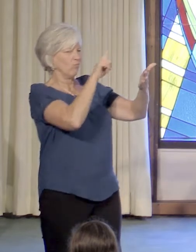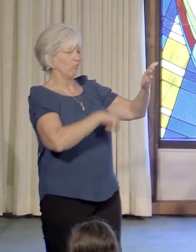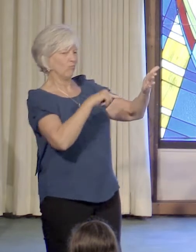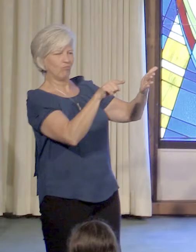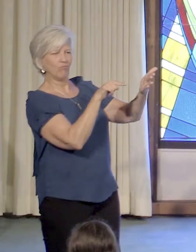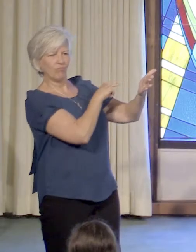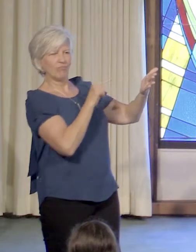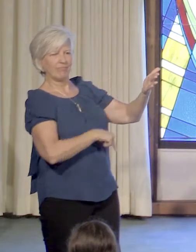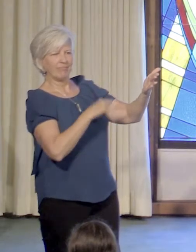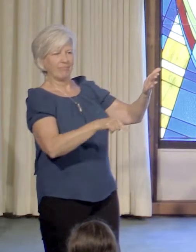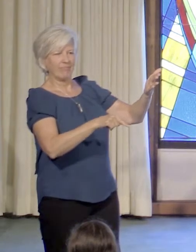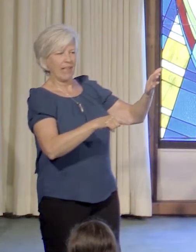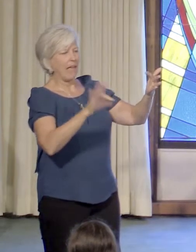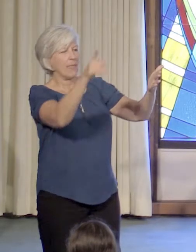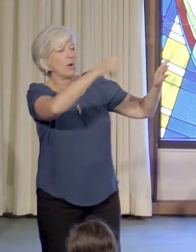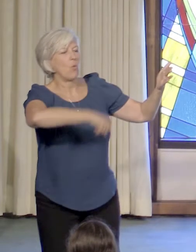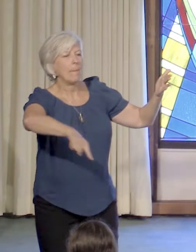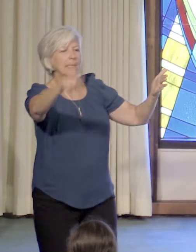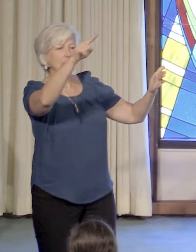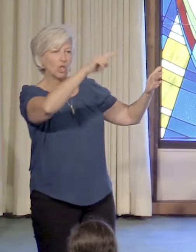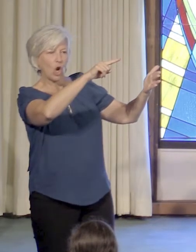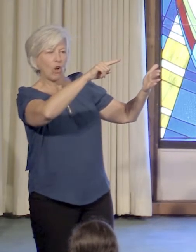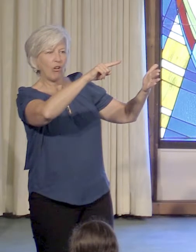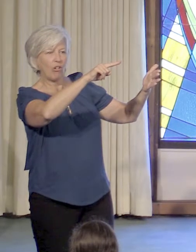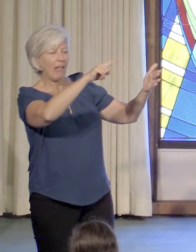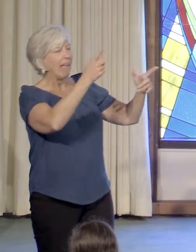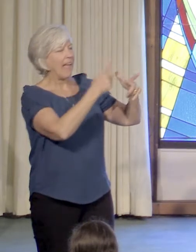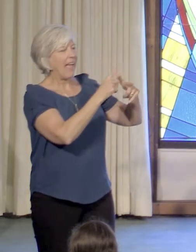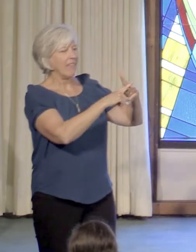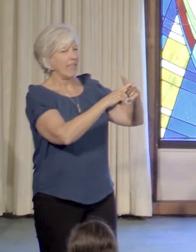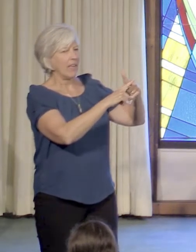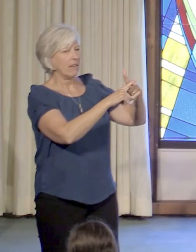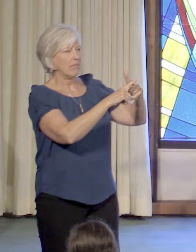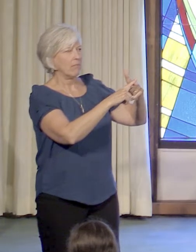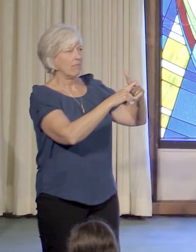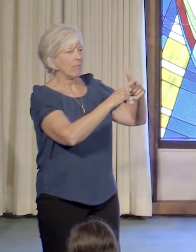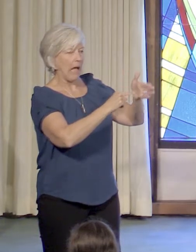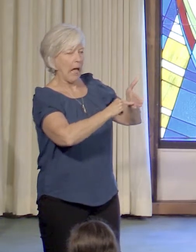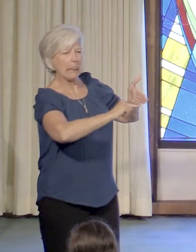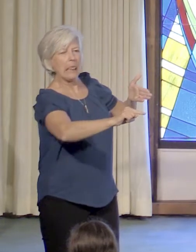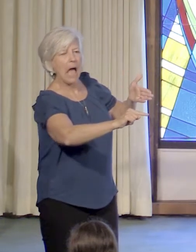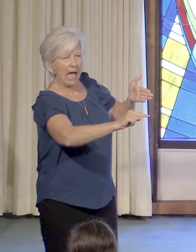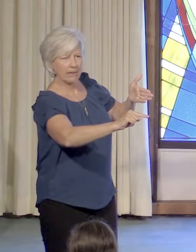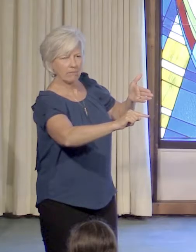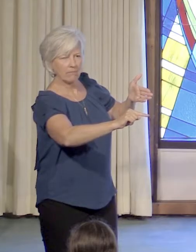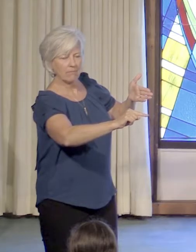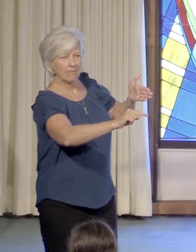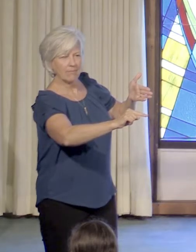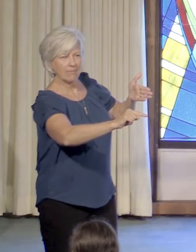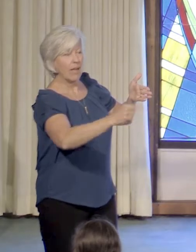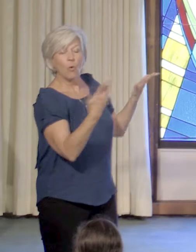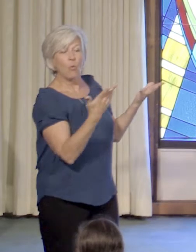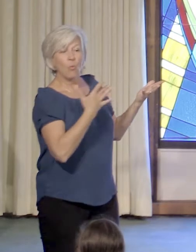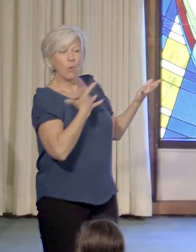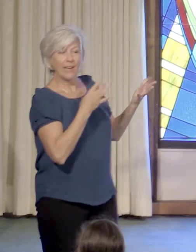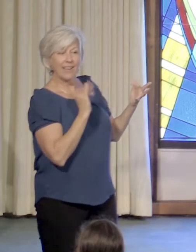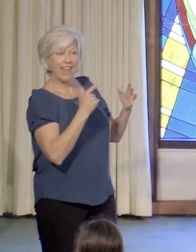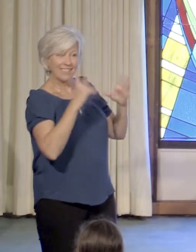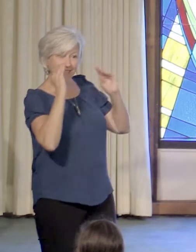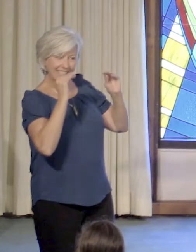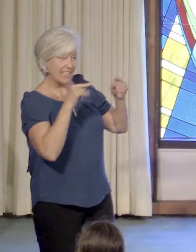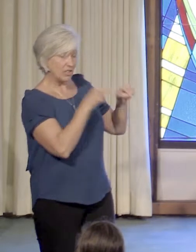and then a great big circle, and then a line in between them. And what he likes to teach is that stick figure